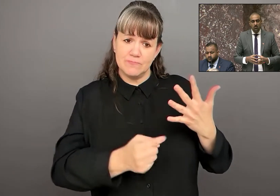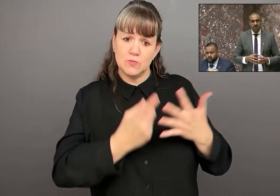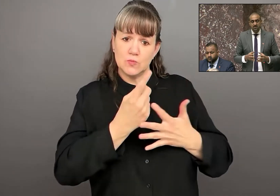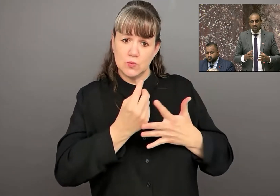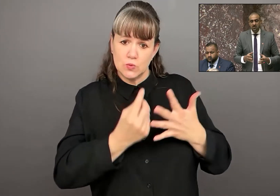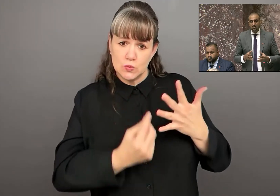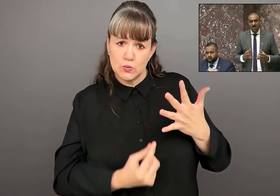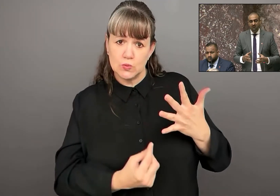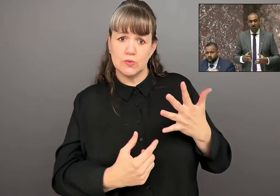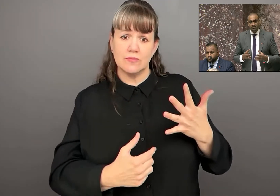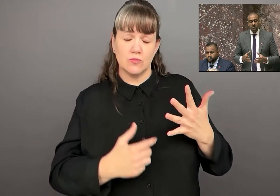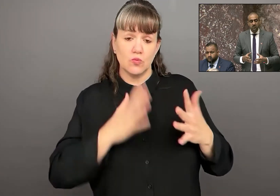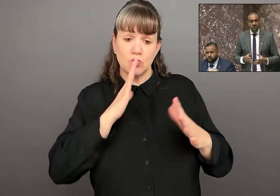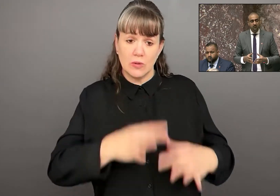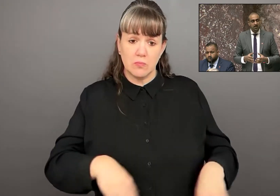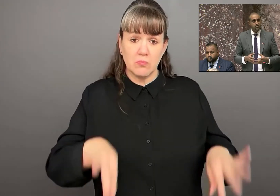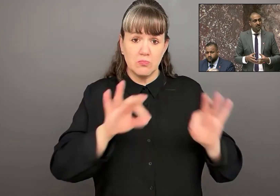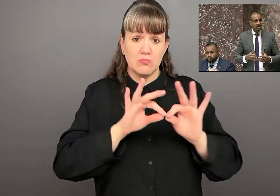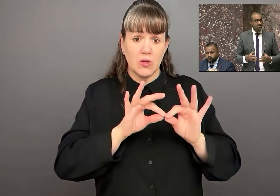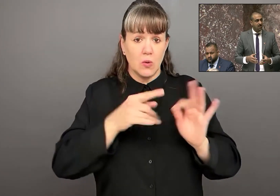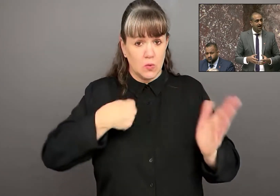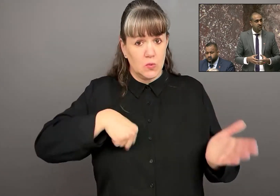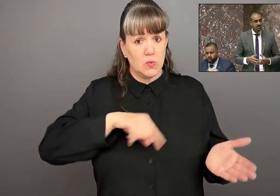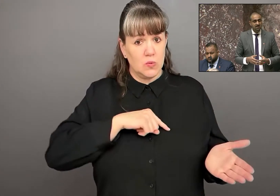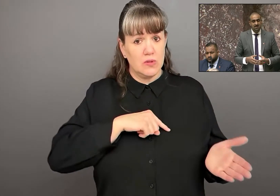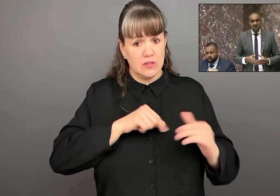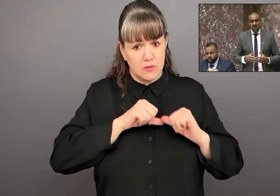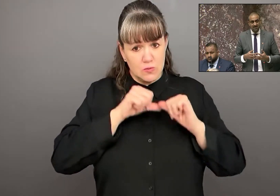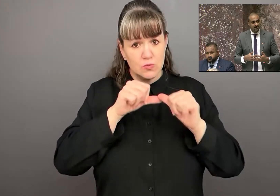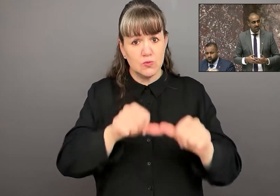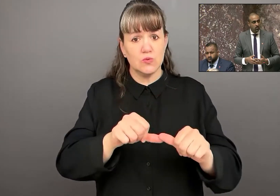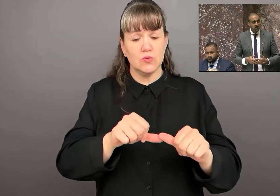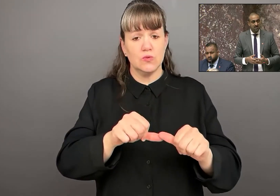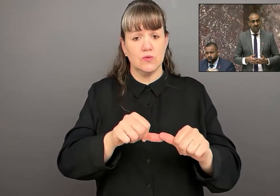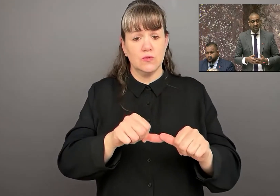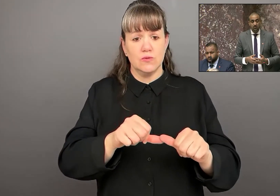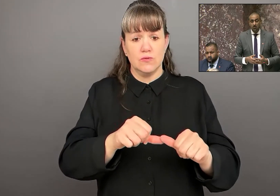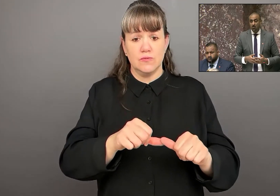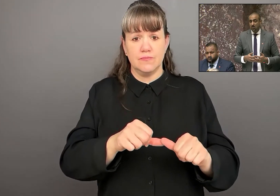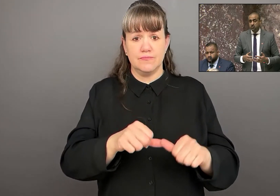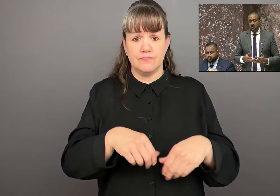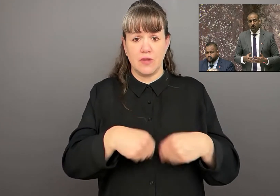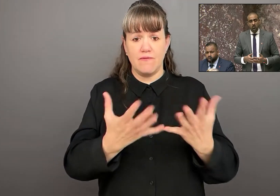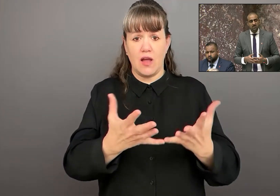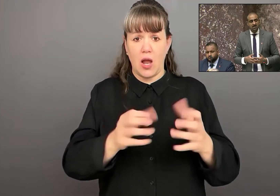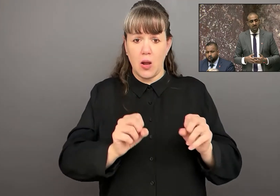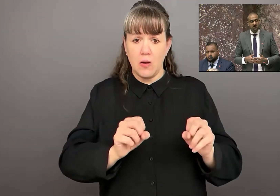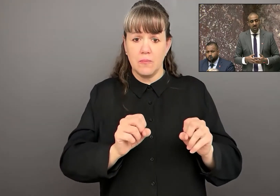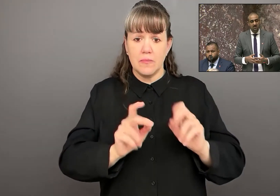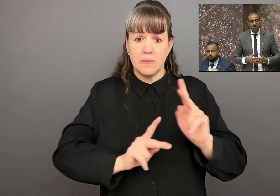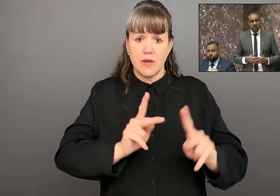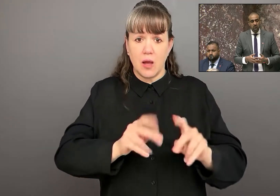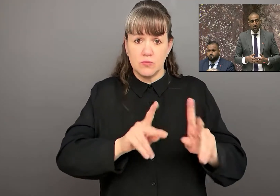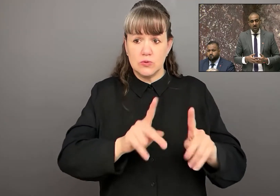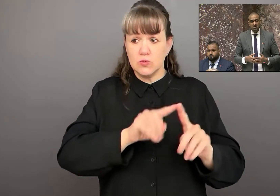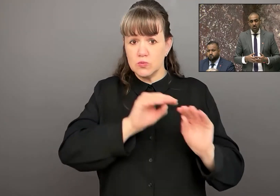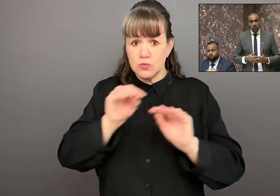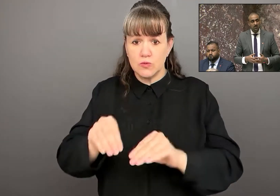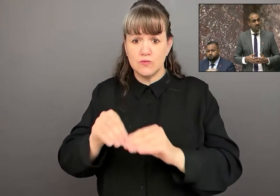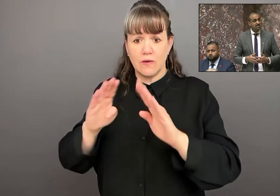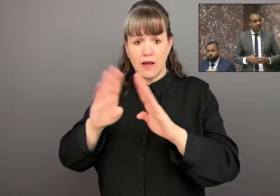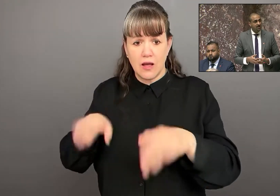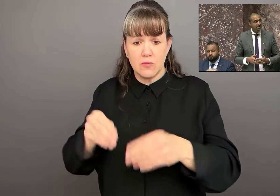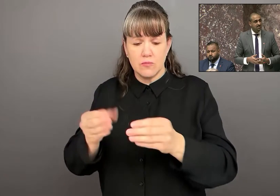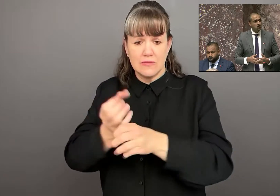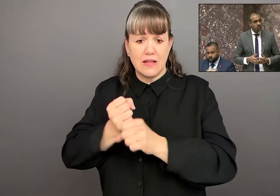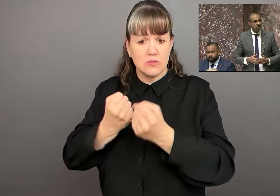important that we continue to have opportunities for people to get into housing, to get the supports they need, but we also have to work together to lower